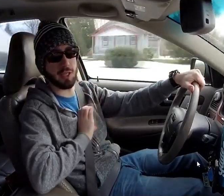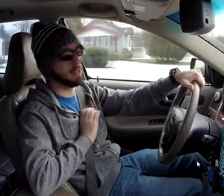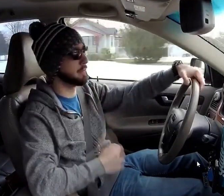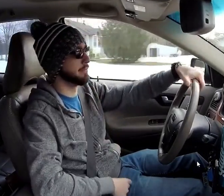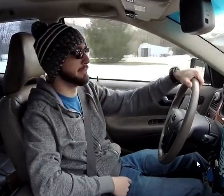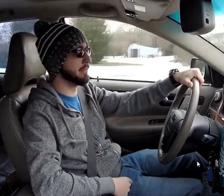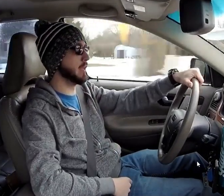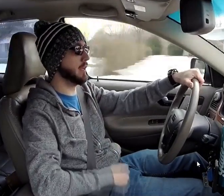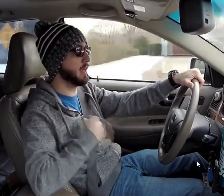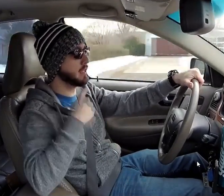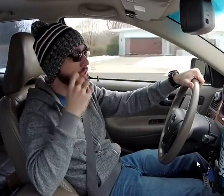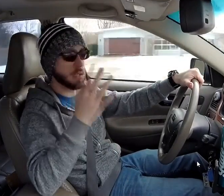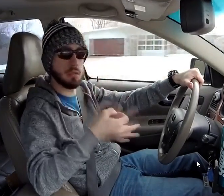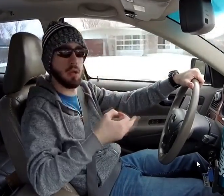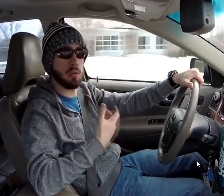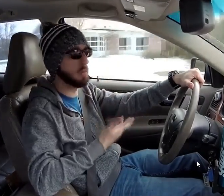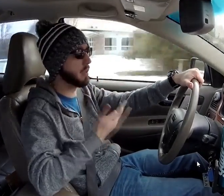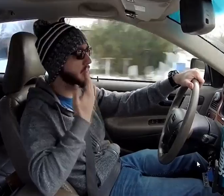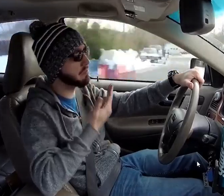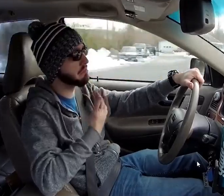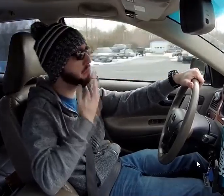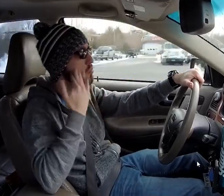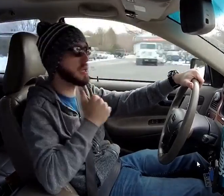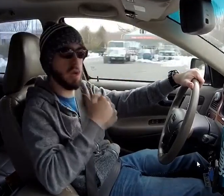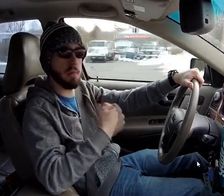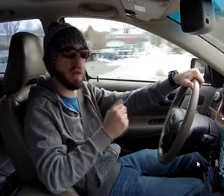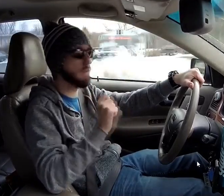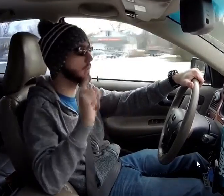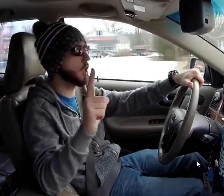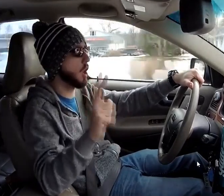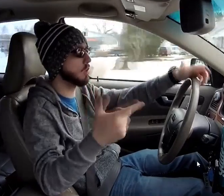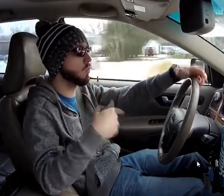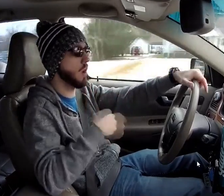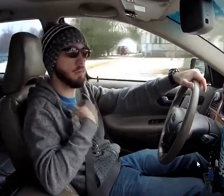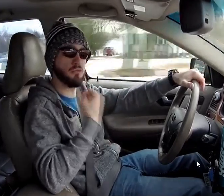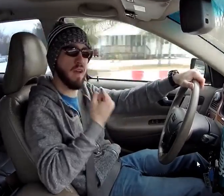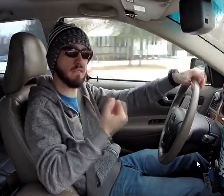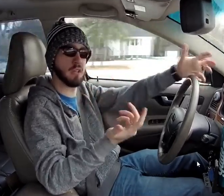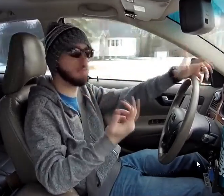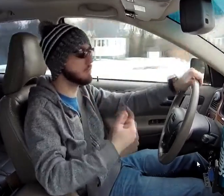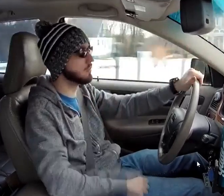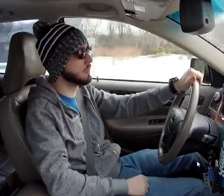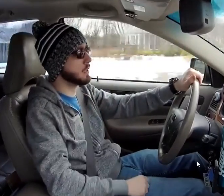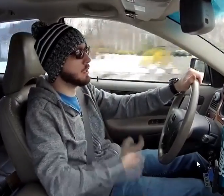Hey guys, it's Channing. And I decided why not post a blog about me driving?